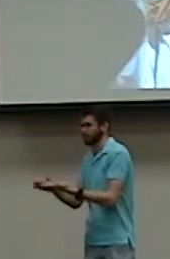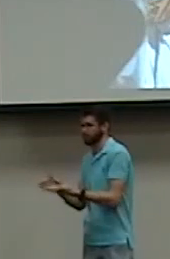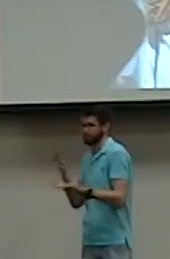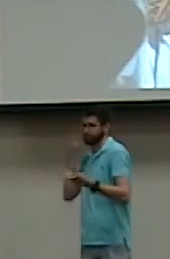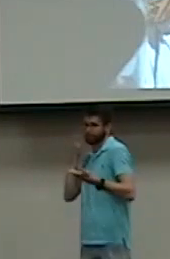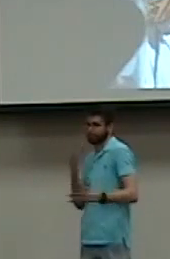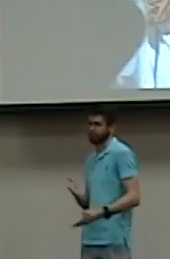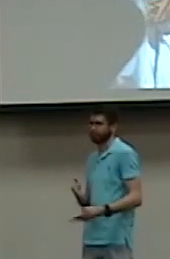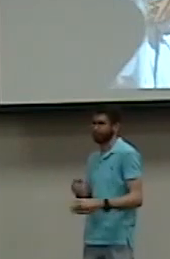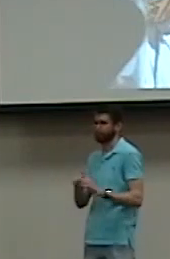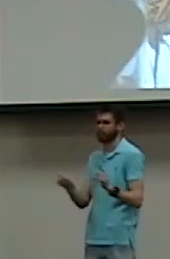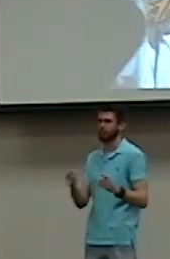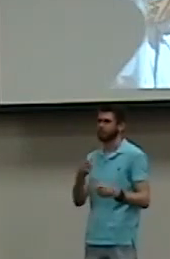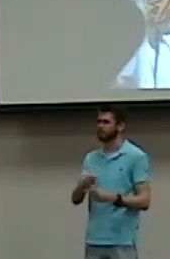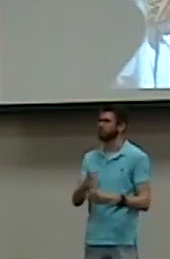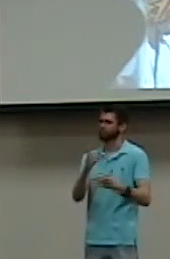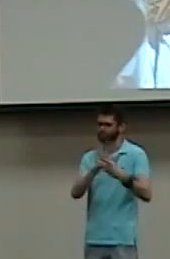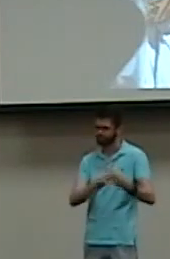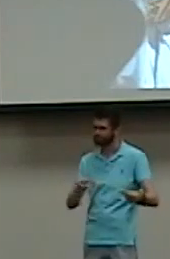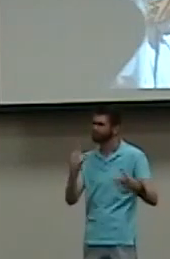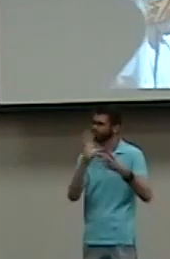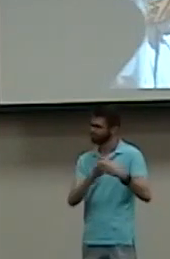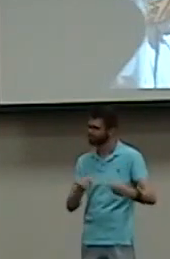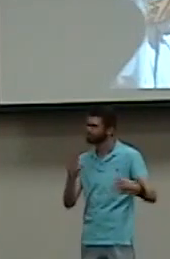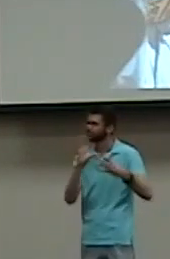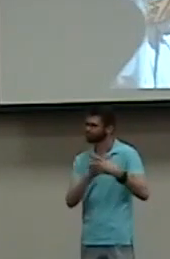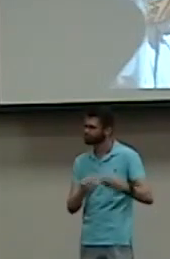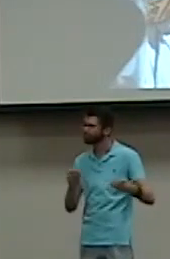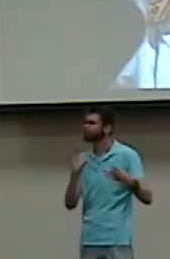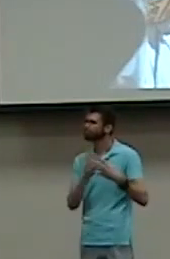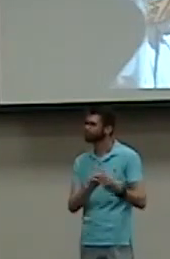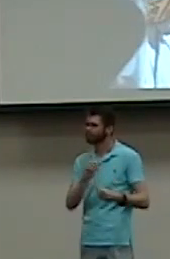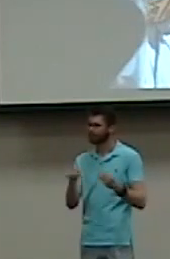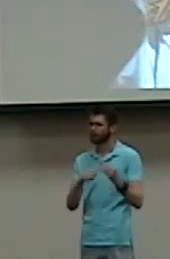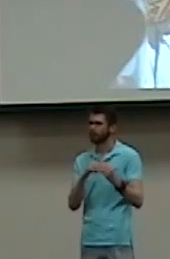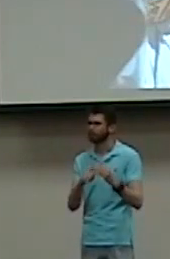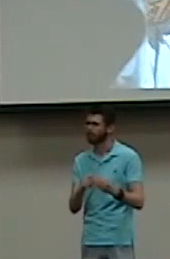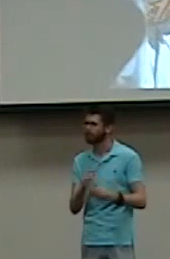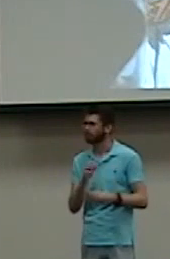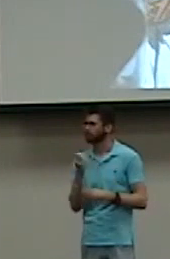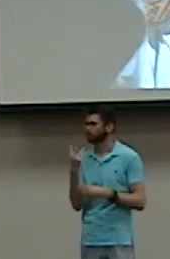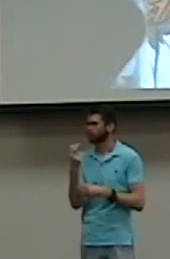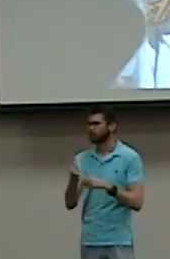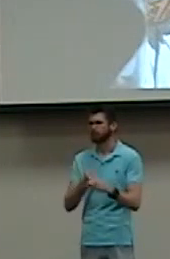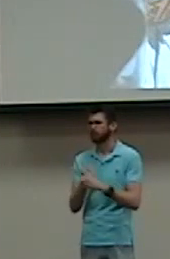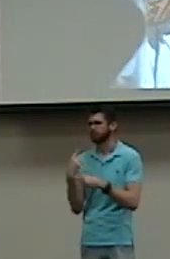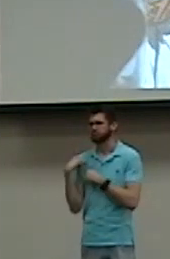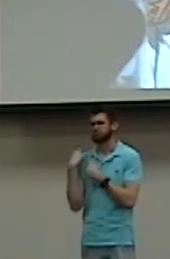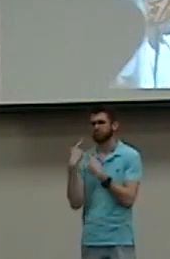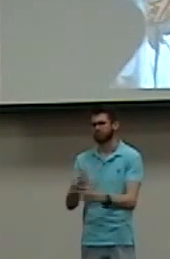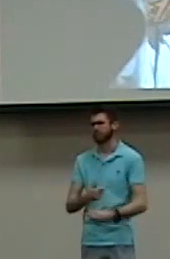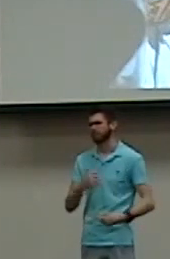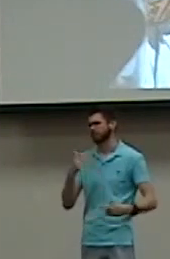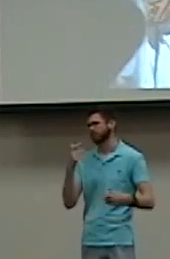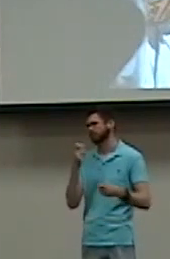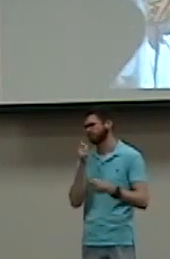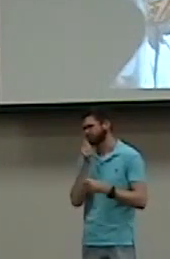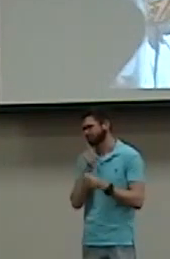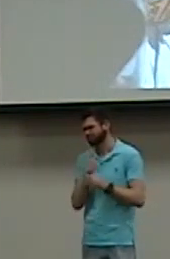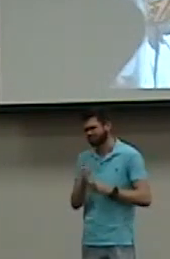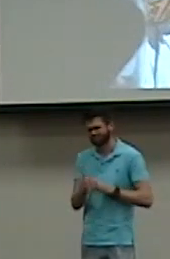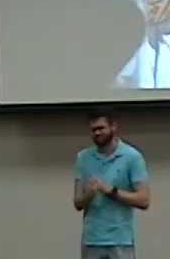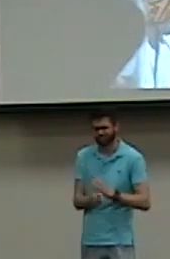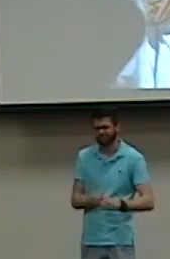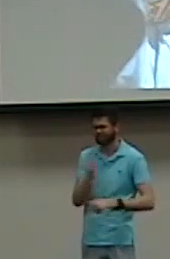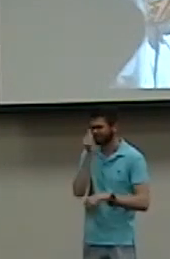She tells her entire story. She tells how for the past 12 years she has suffered, how she has lost everything,